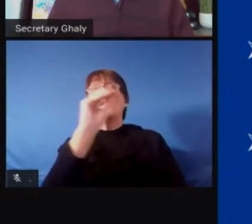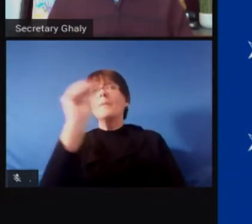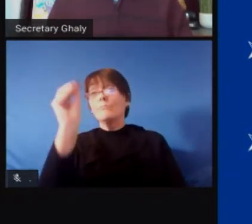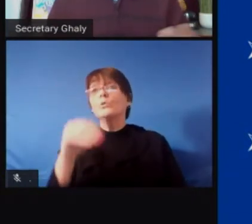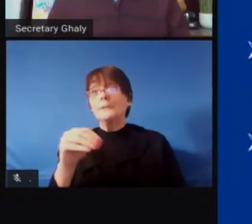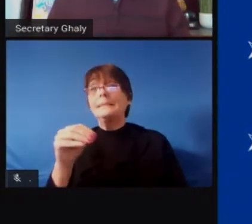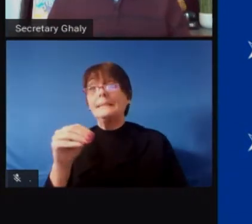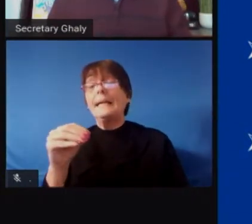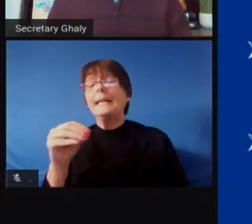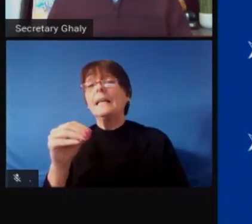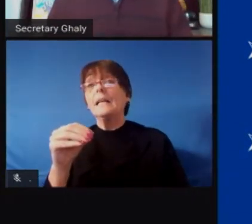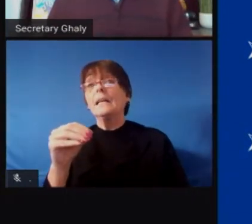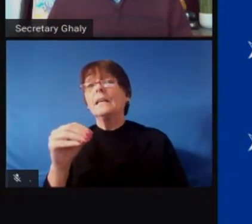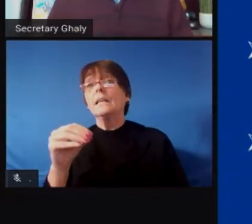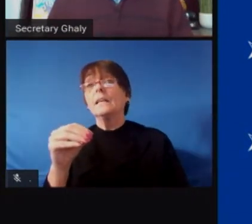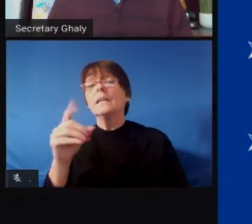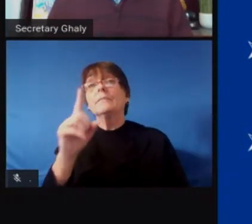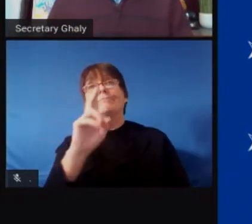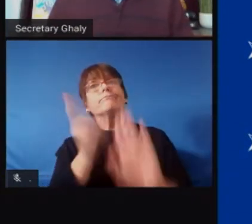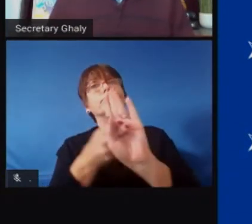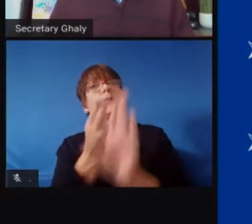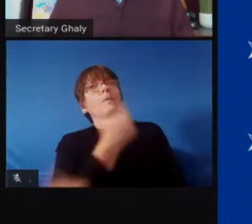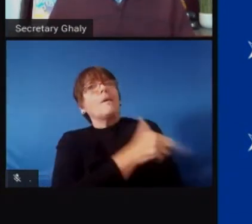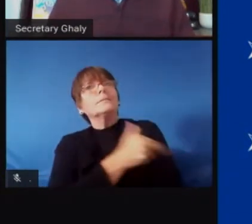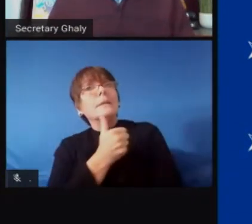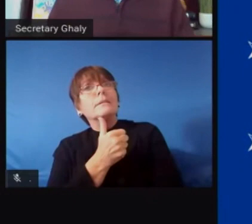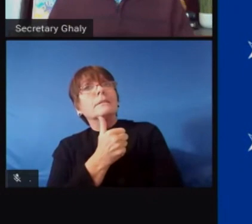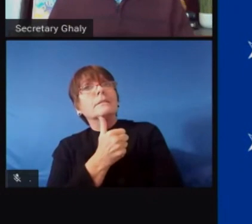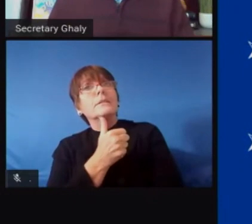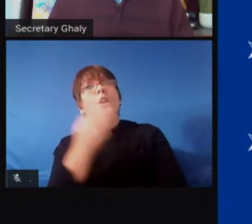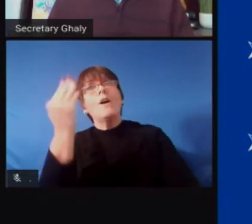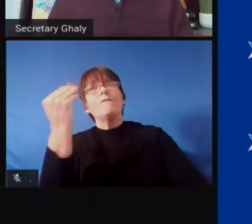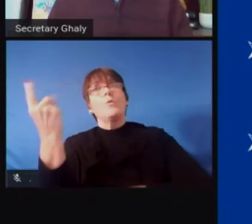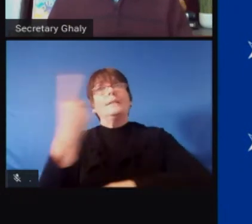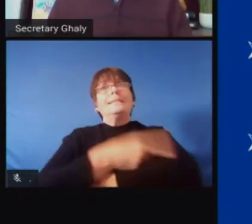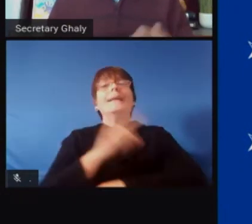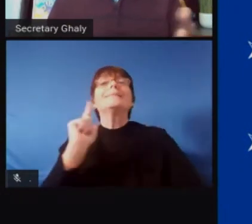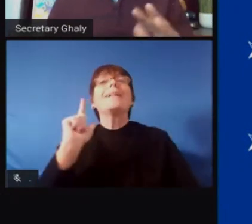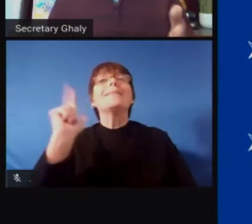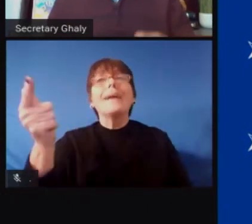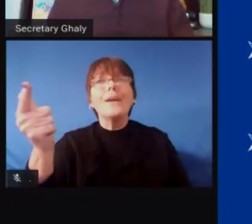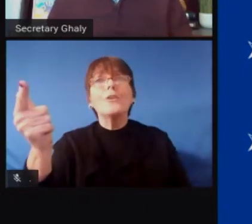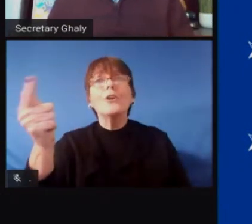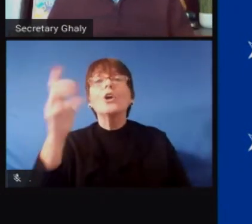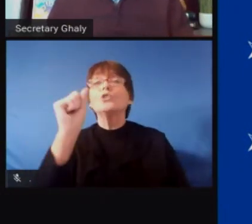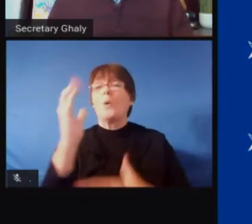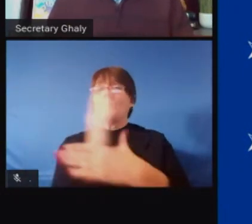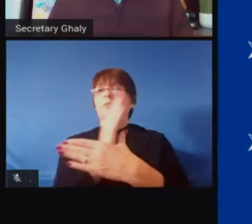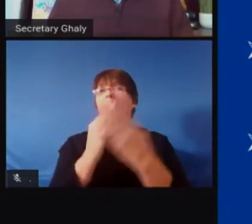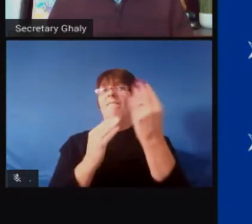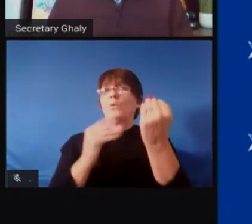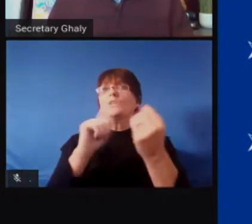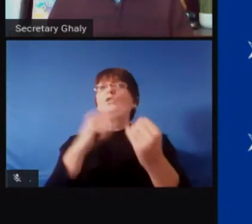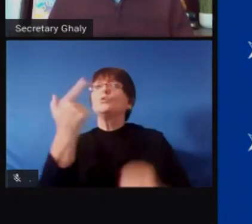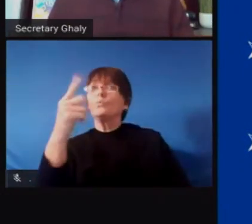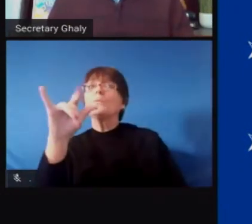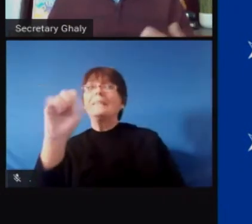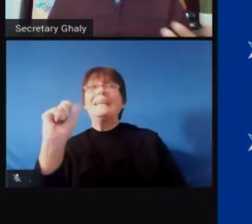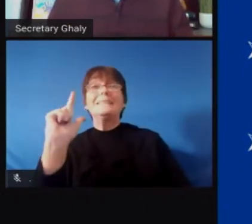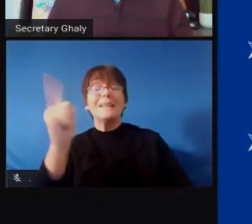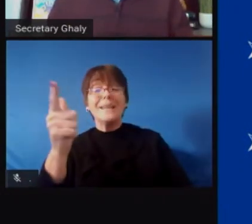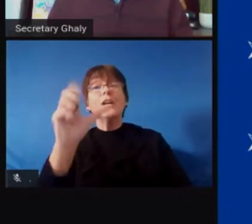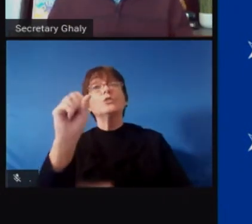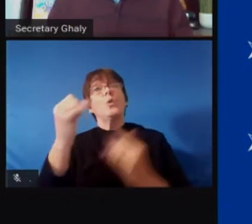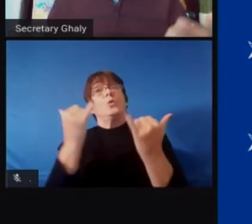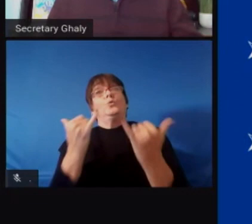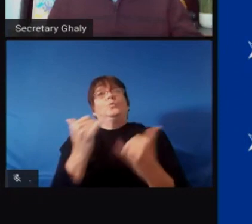cases, end up being hospitalized 14 days later. So between 14 and 21 days later. So